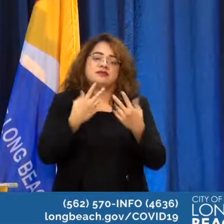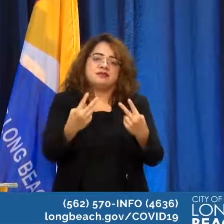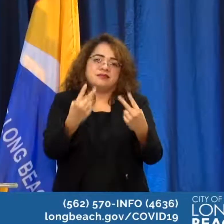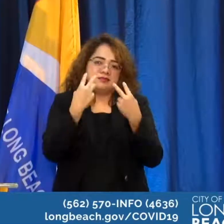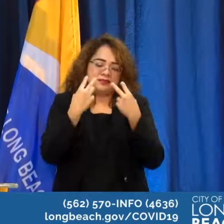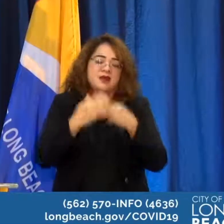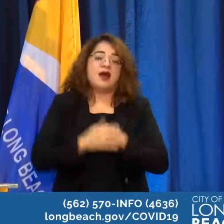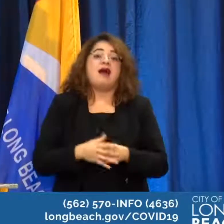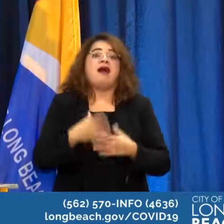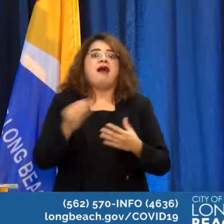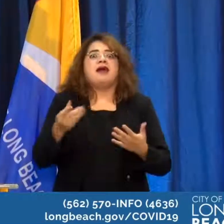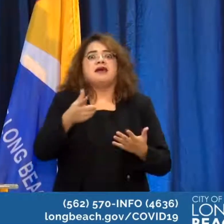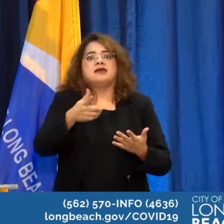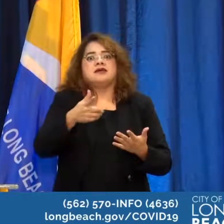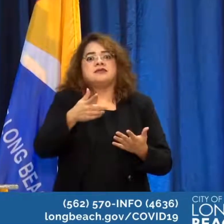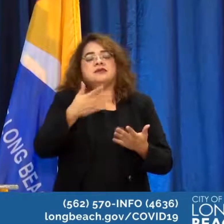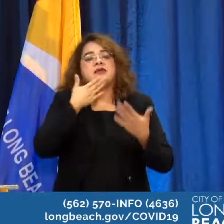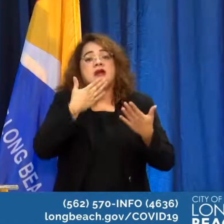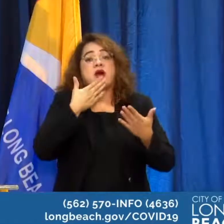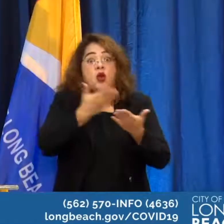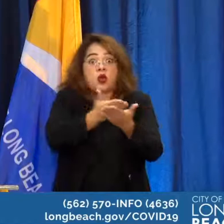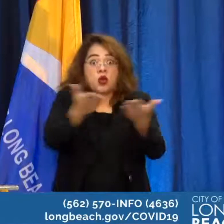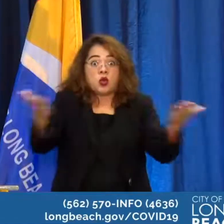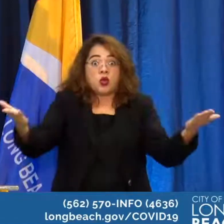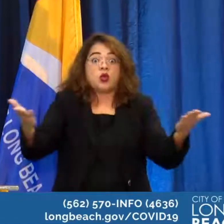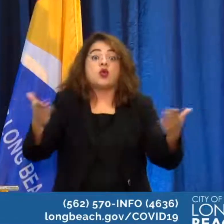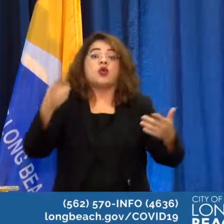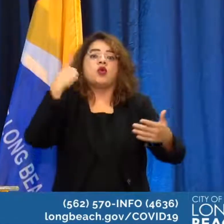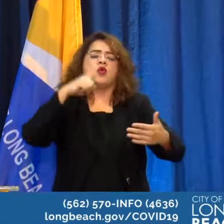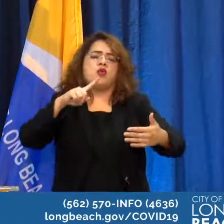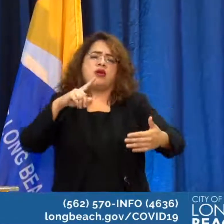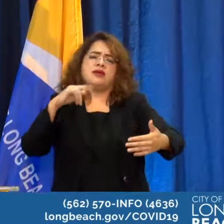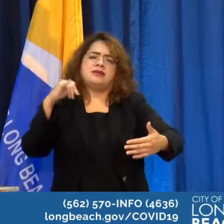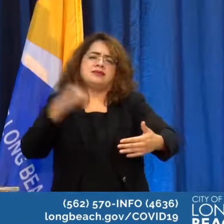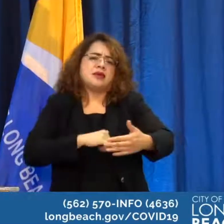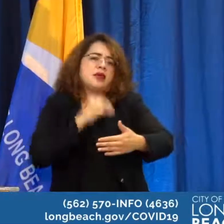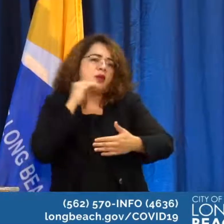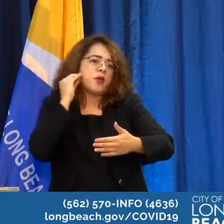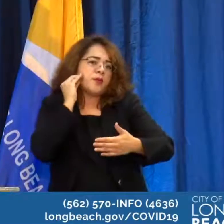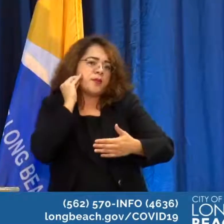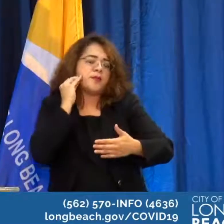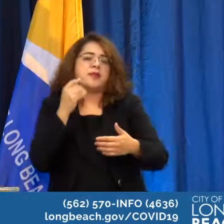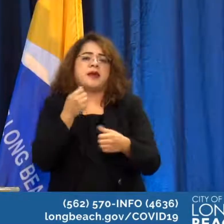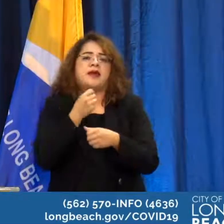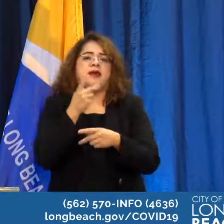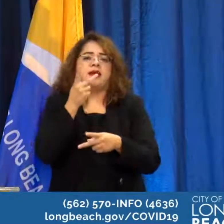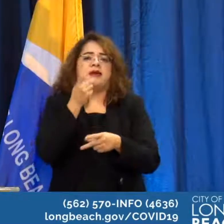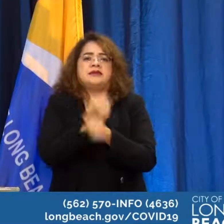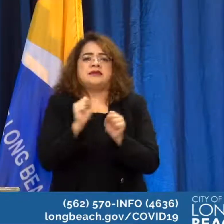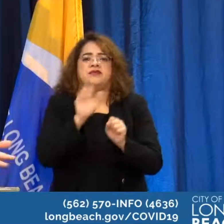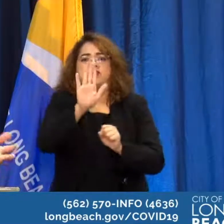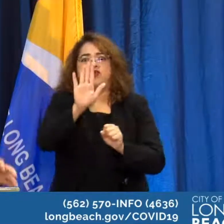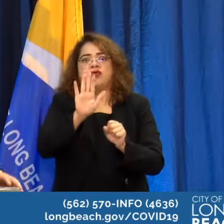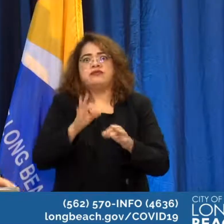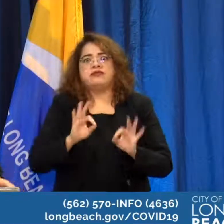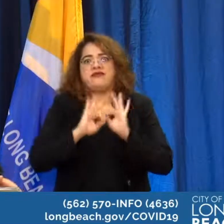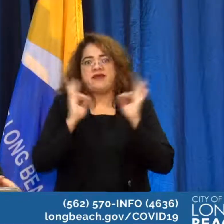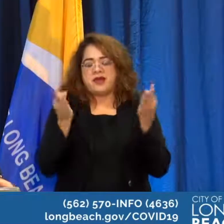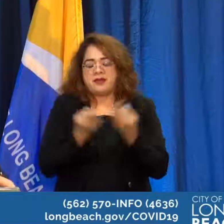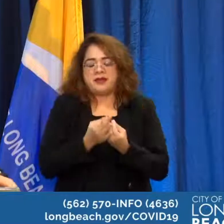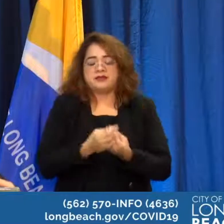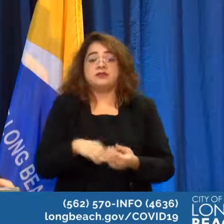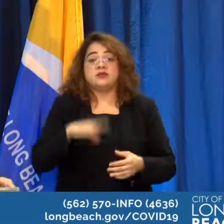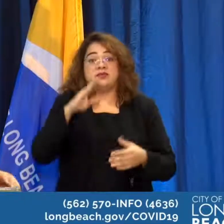lo mejor que puedan para que tengan sus familias seguras en este tiempo de COVID-19. Sabemos que en el estado